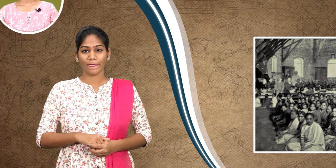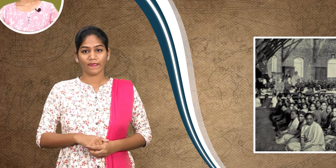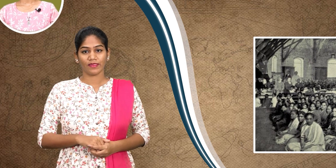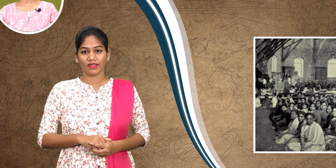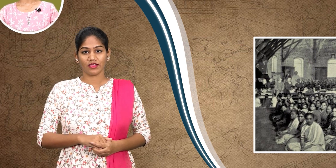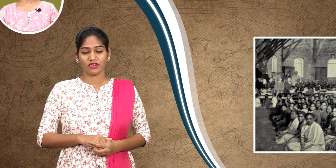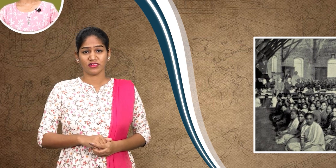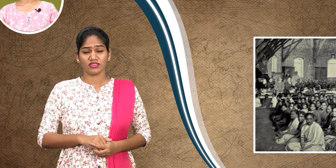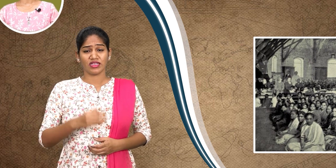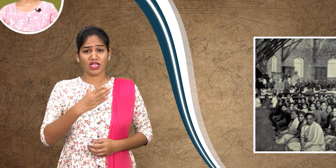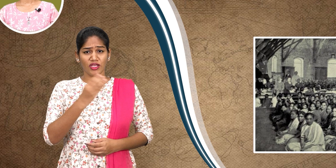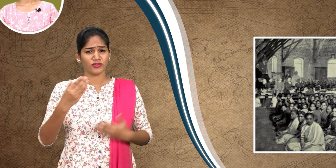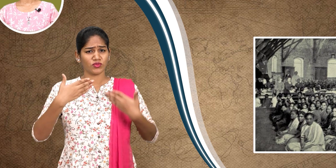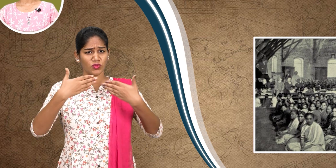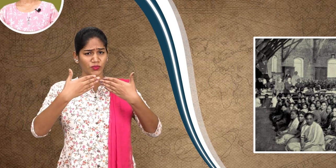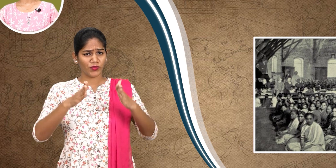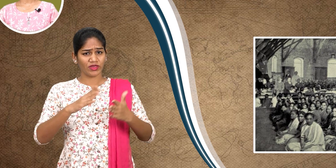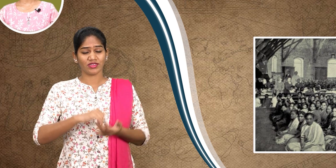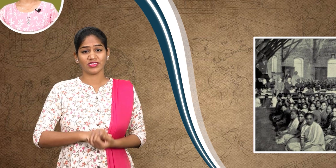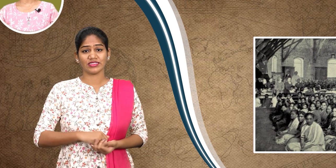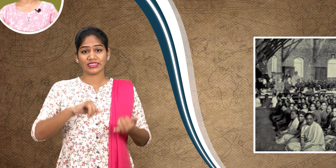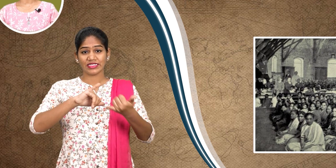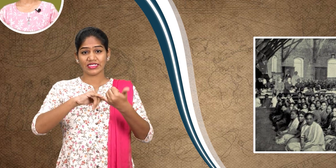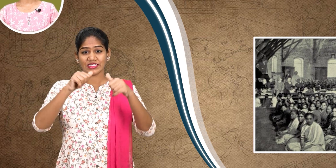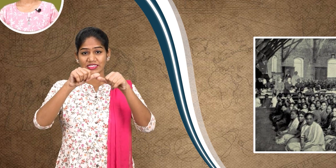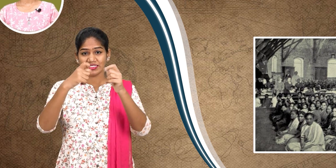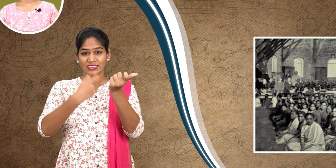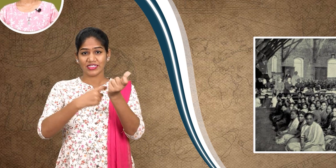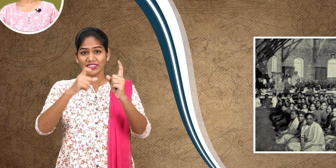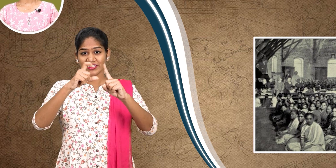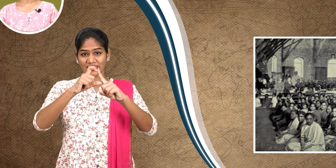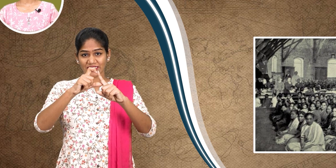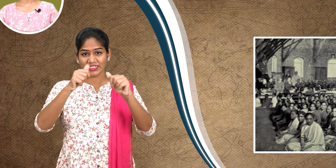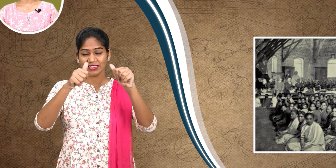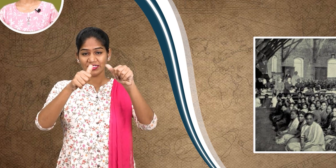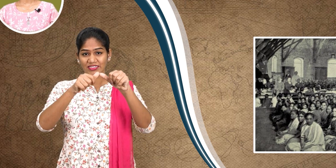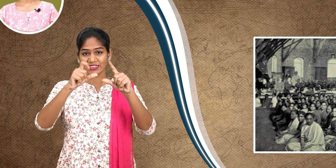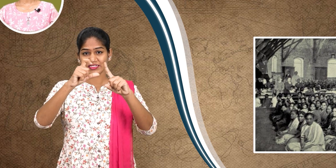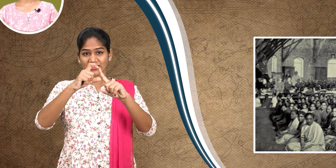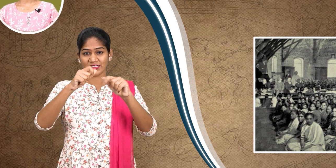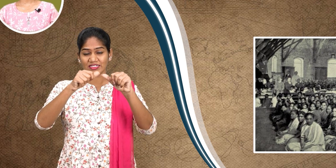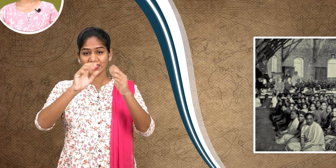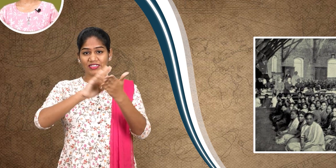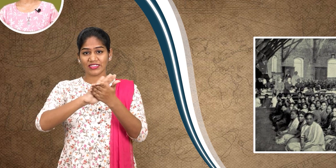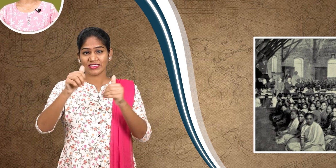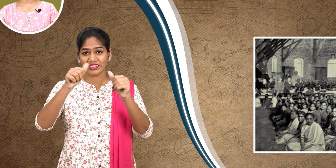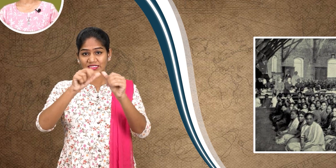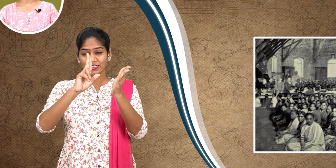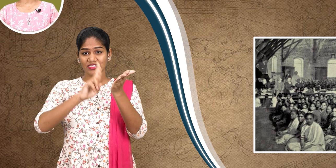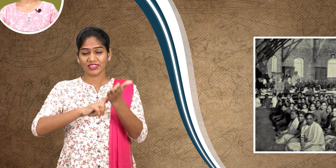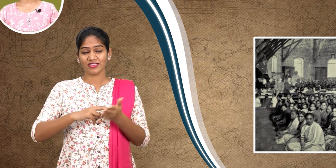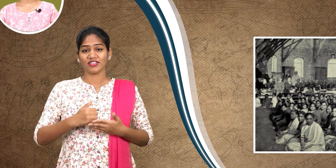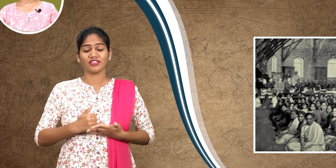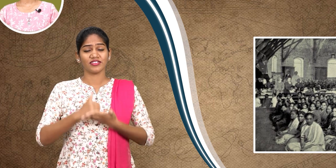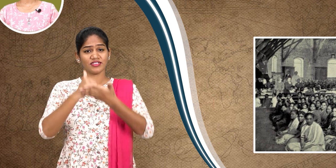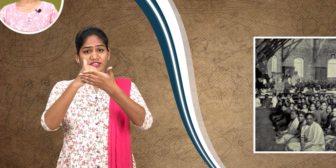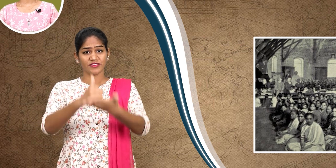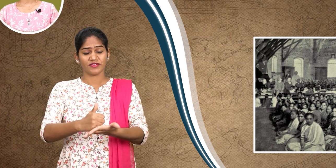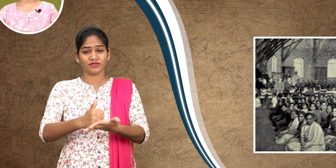She opened the Sardasadhan for helping destitute widows.